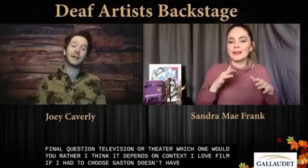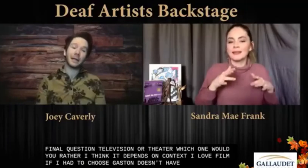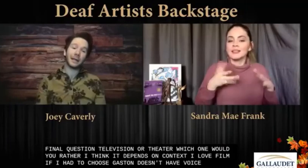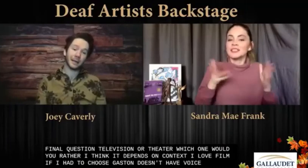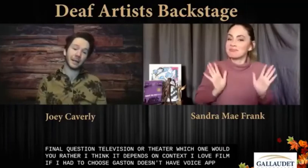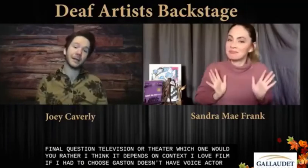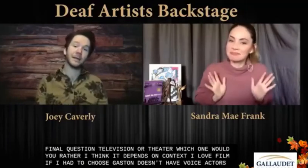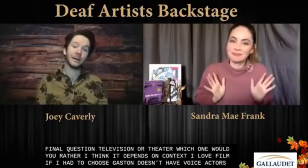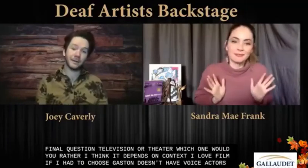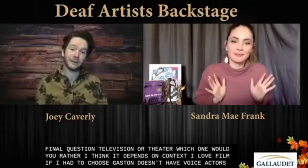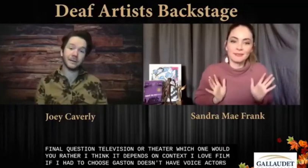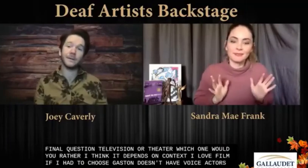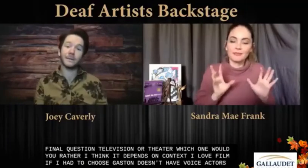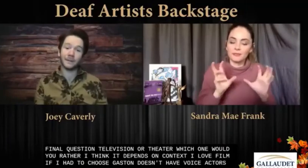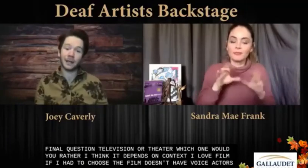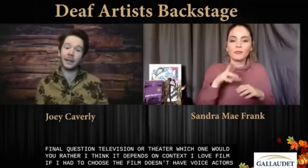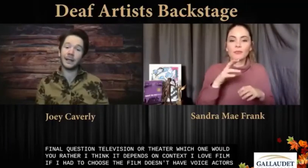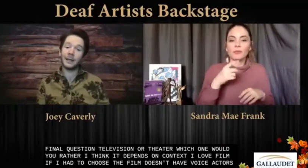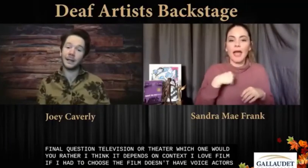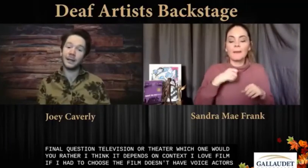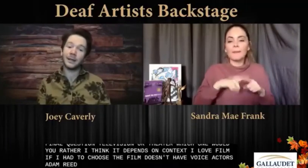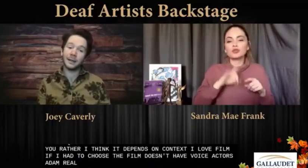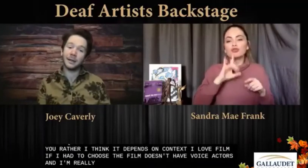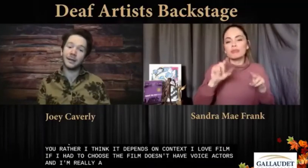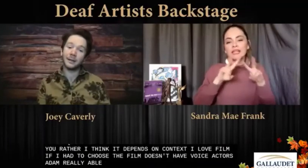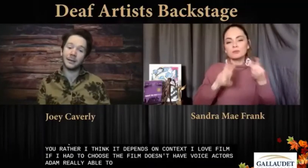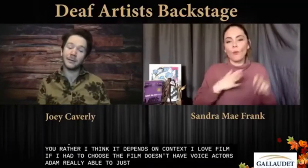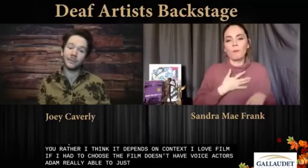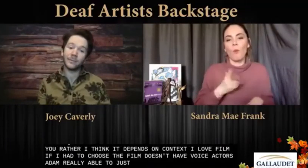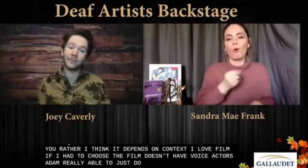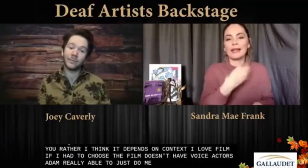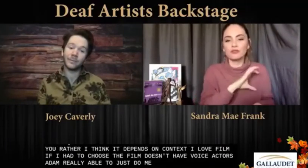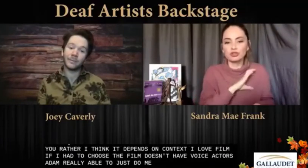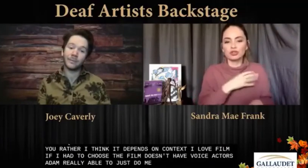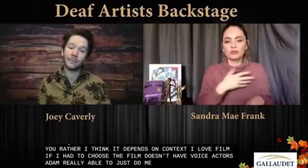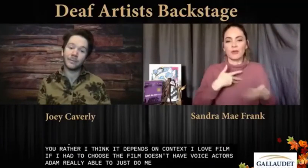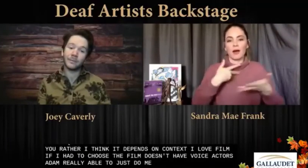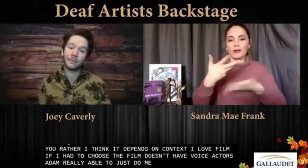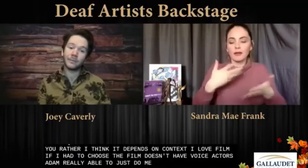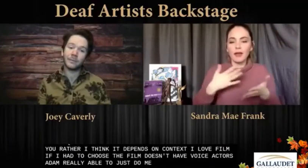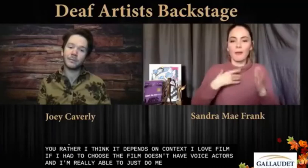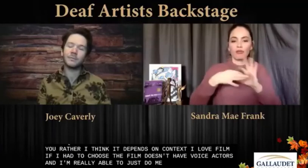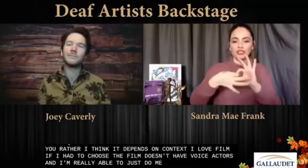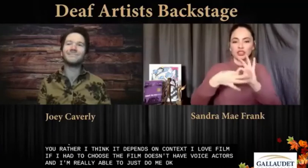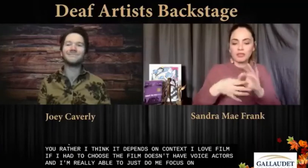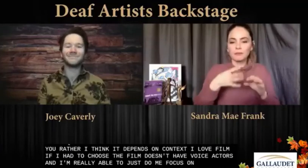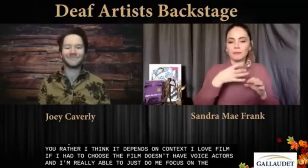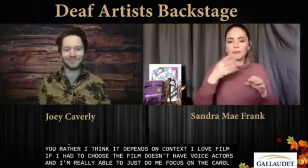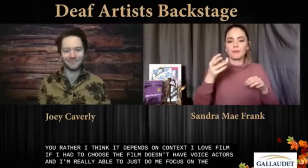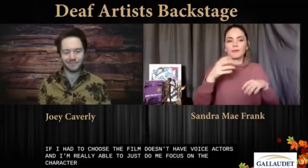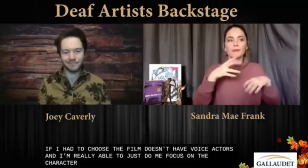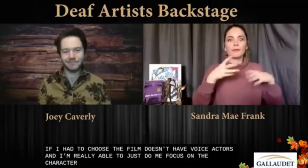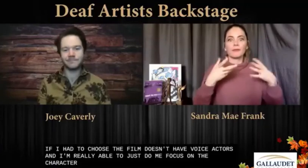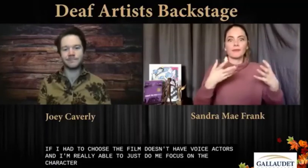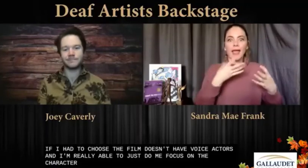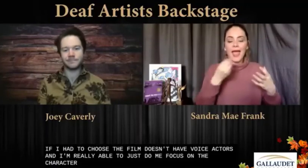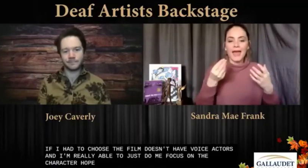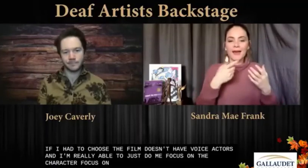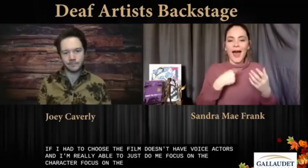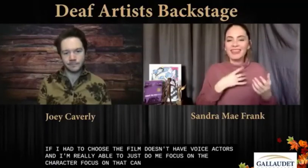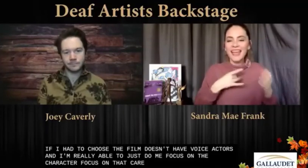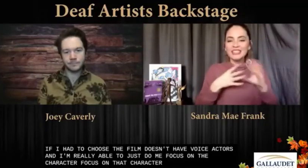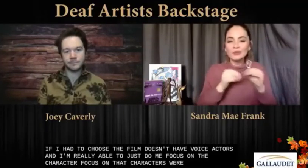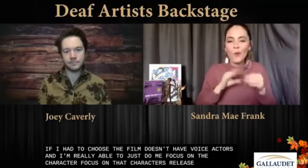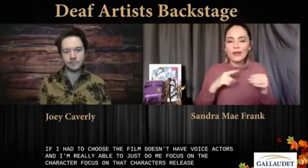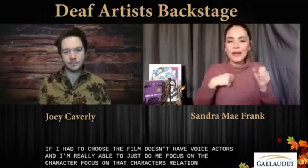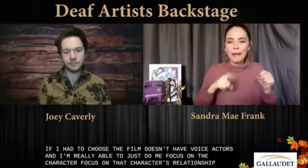have voice actors and i'm really able to just do me focus on the character focus on that